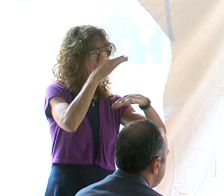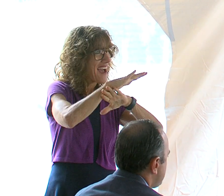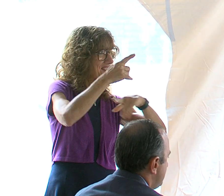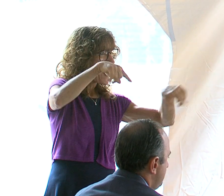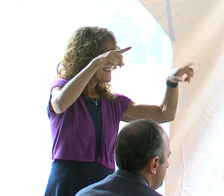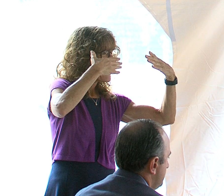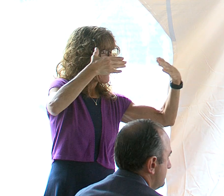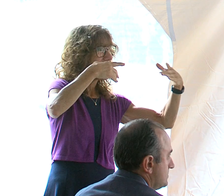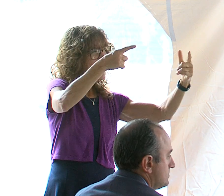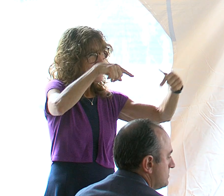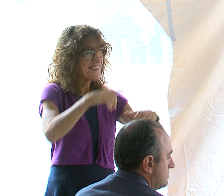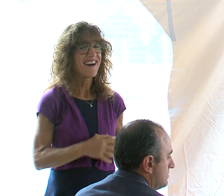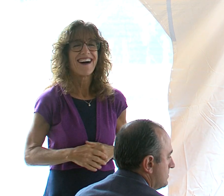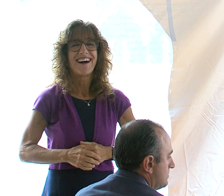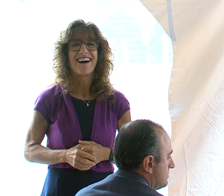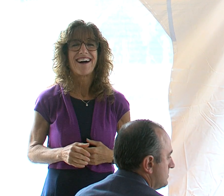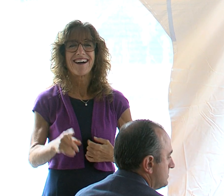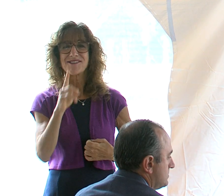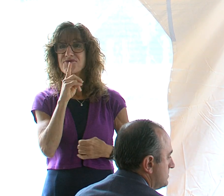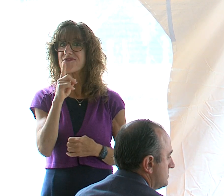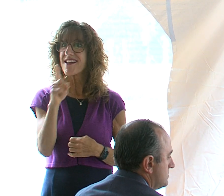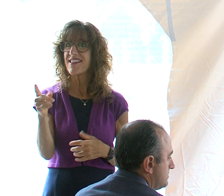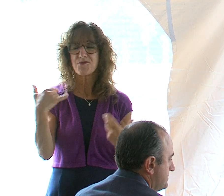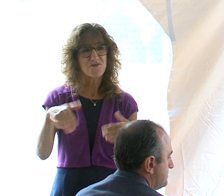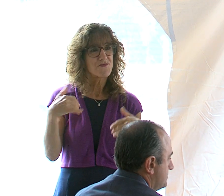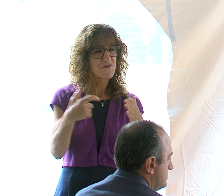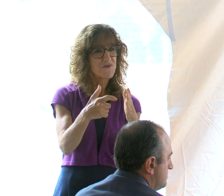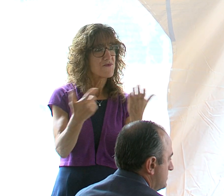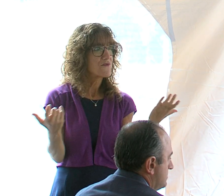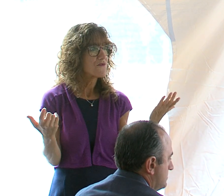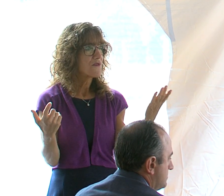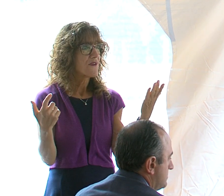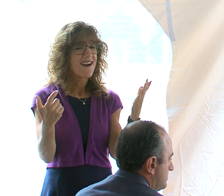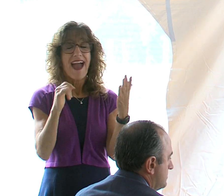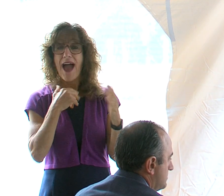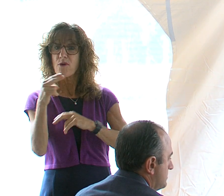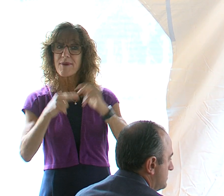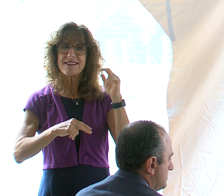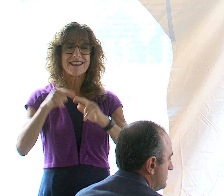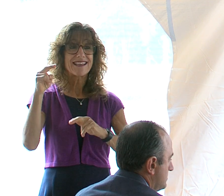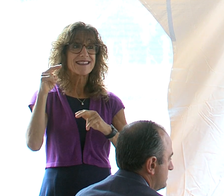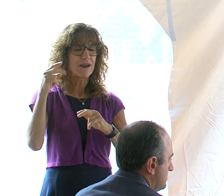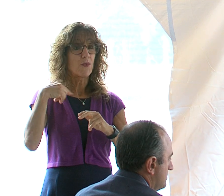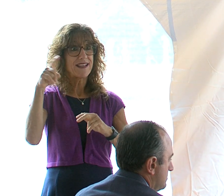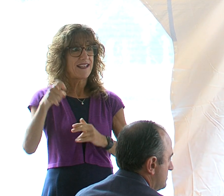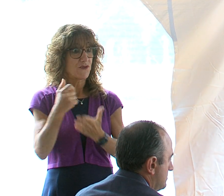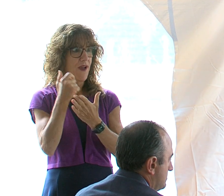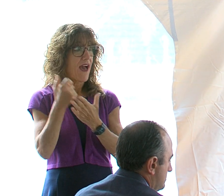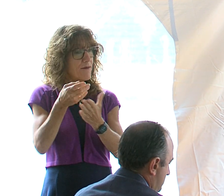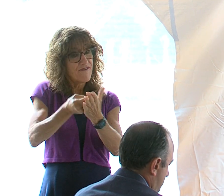guys, and thank you all. You know, it really does take our buildings to help finance these buildings, so this is something